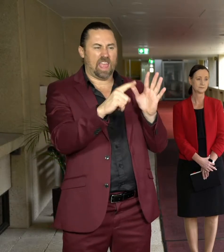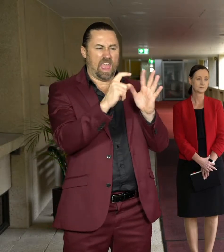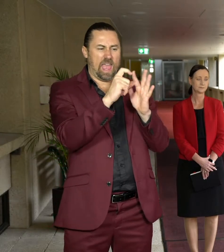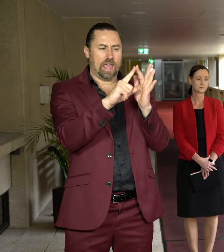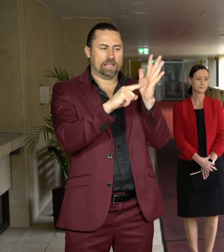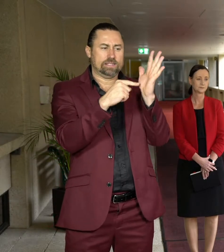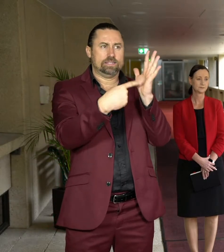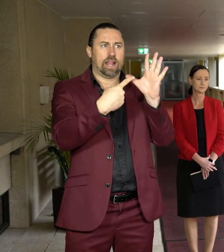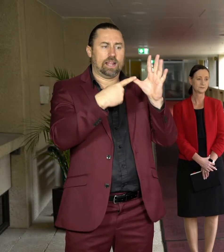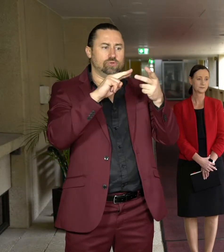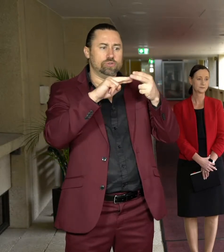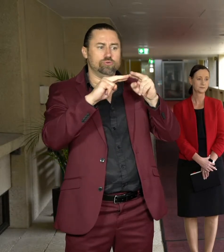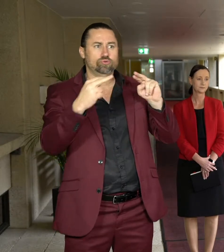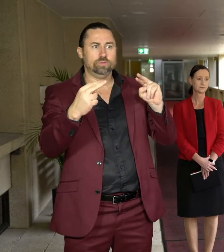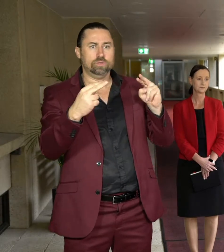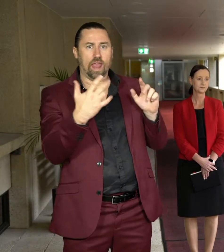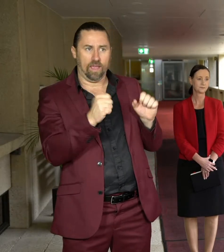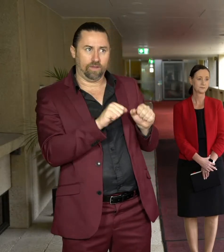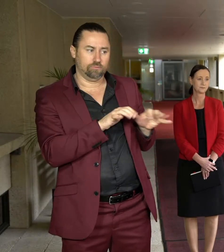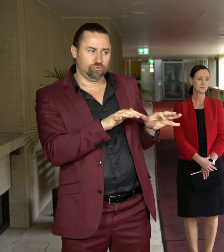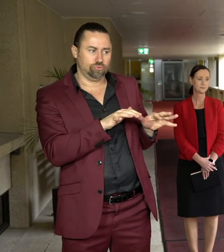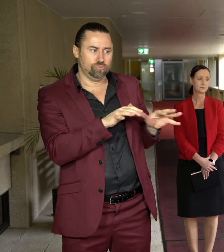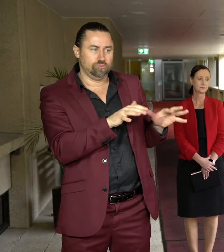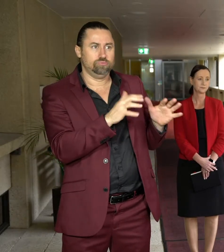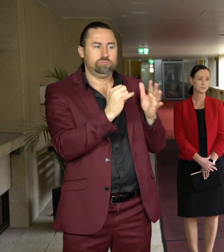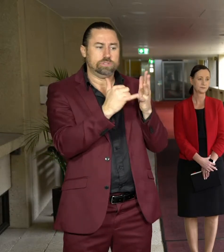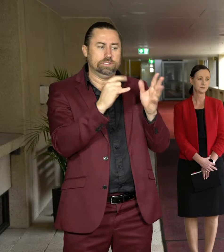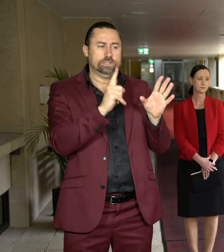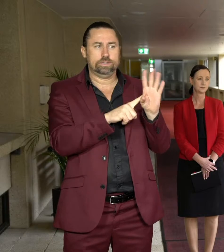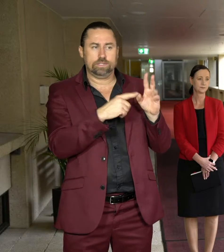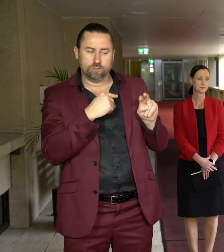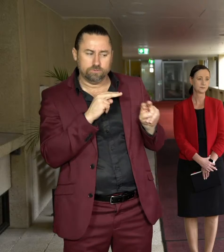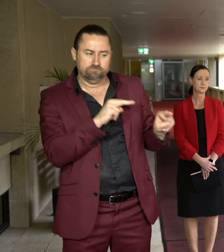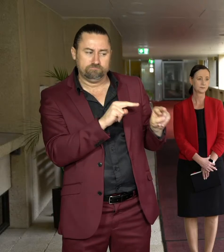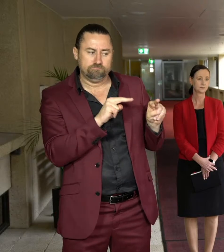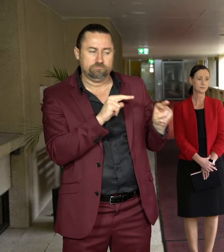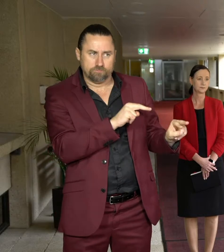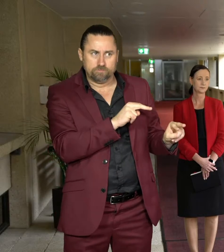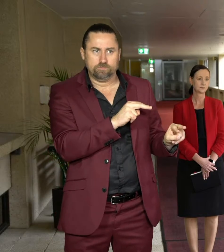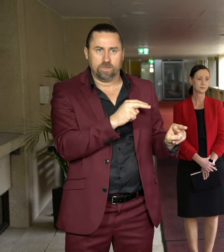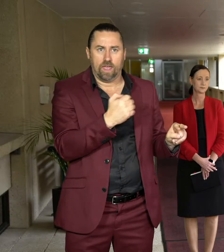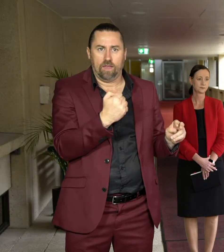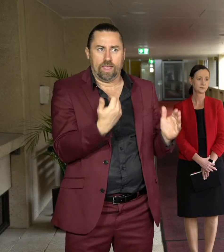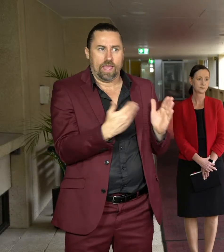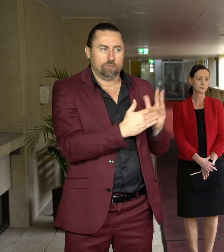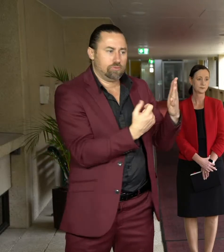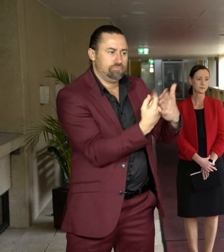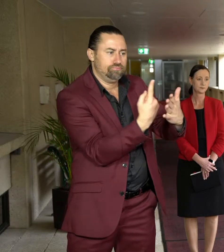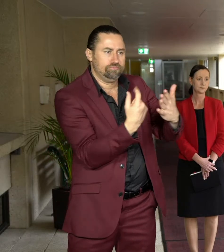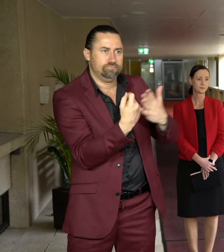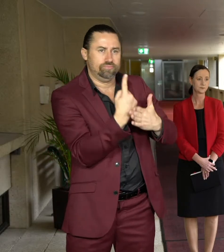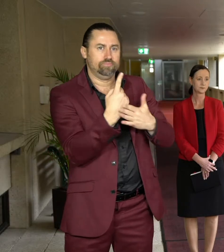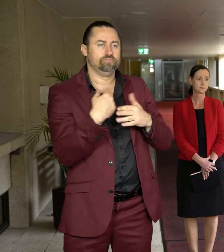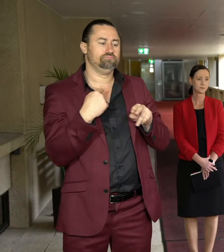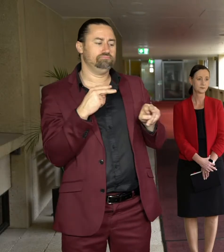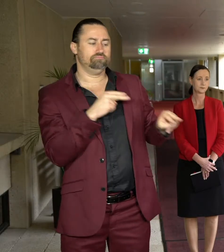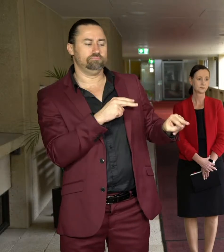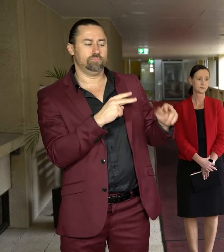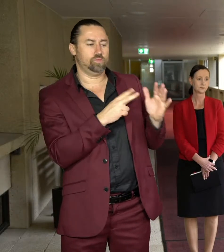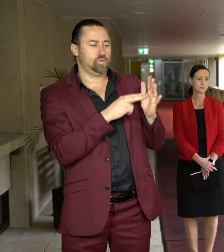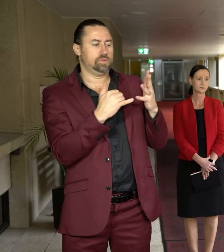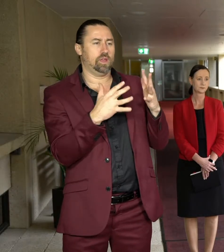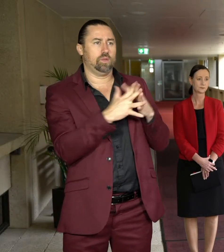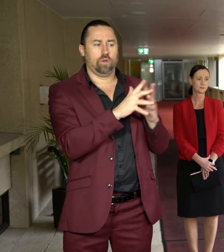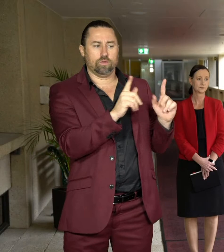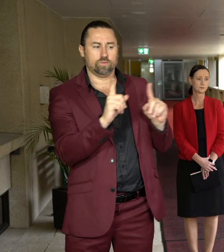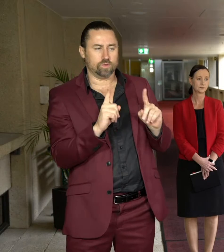variant outbreak very closely. That continues to expand, and we'll look forward to that